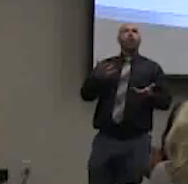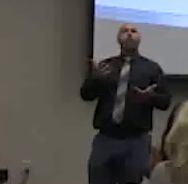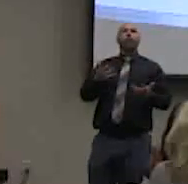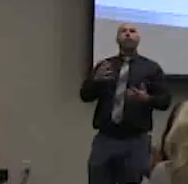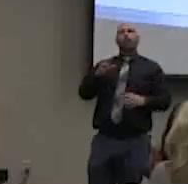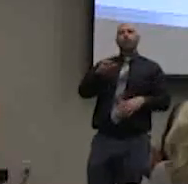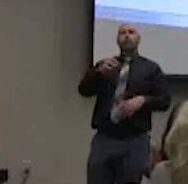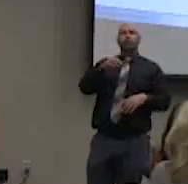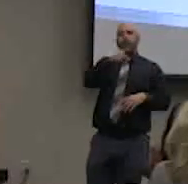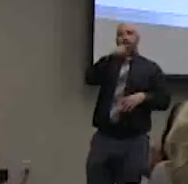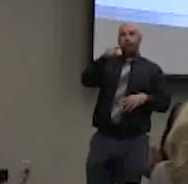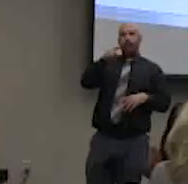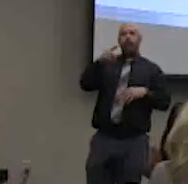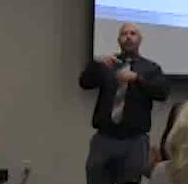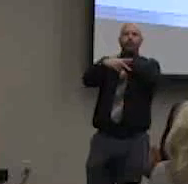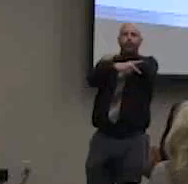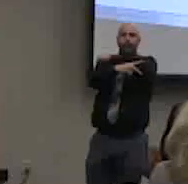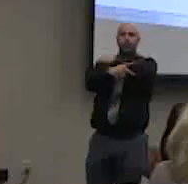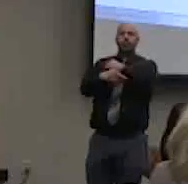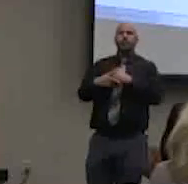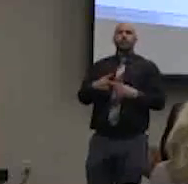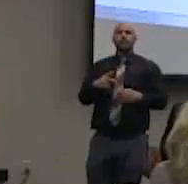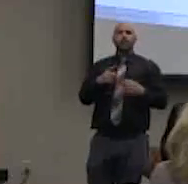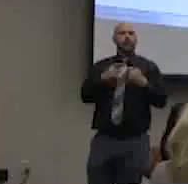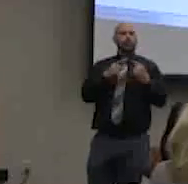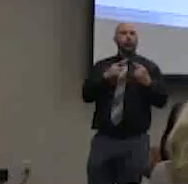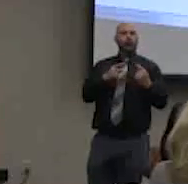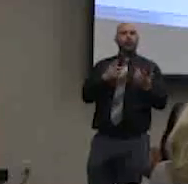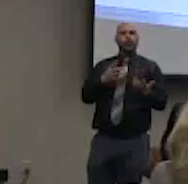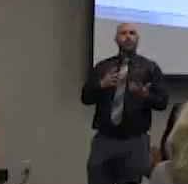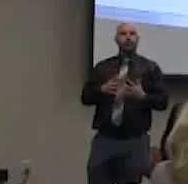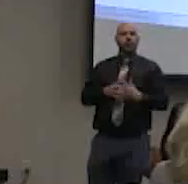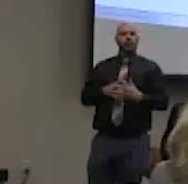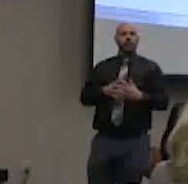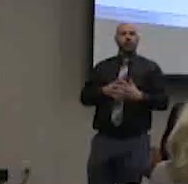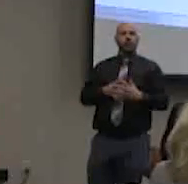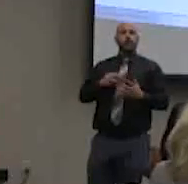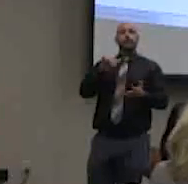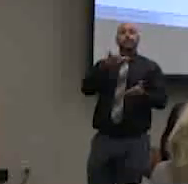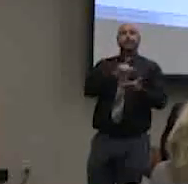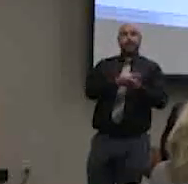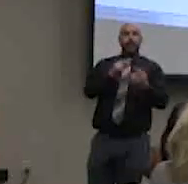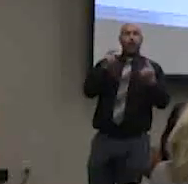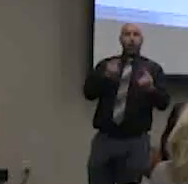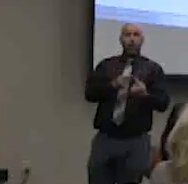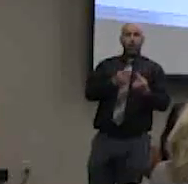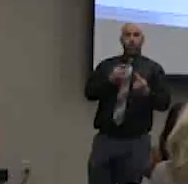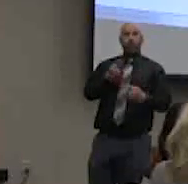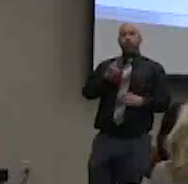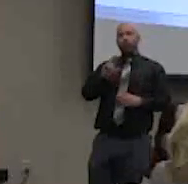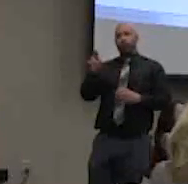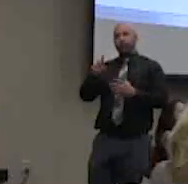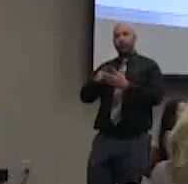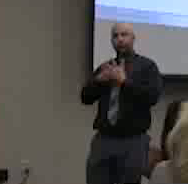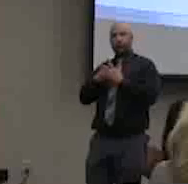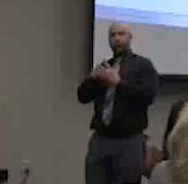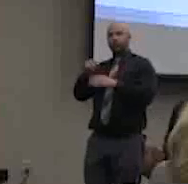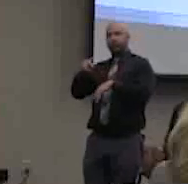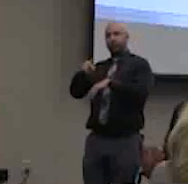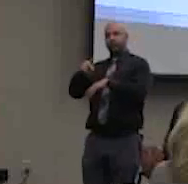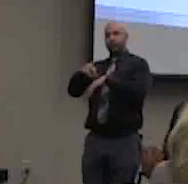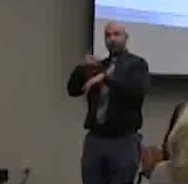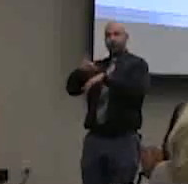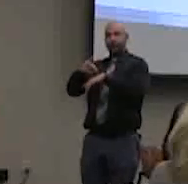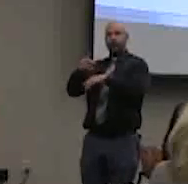of struggling, we'll say, does that then end up hurting Ready Start Jefferson that's right. Doing a great job? And I think we need to protect for that,